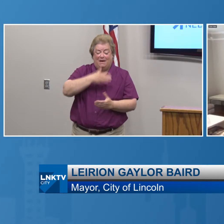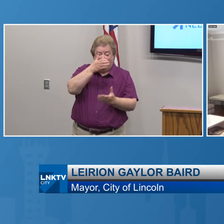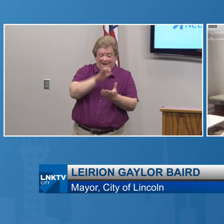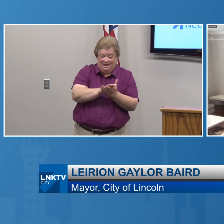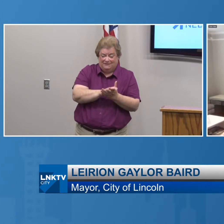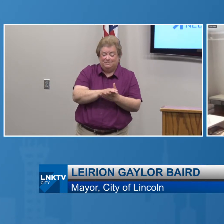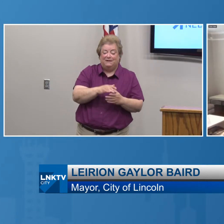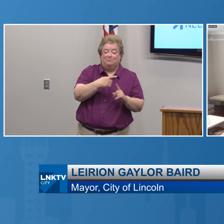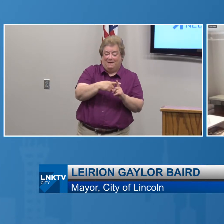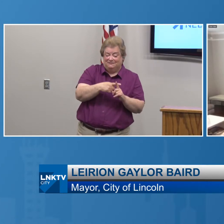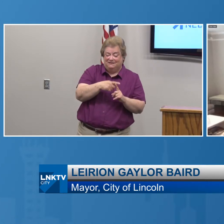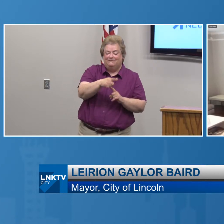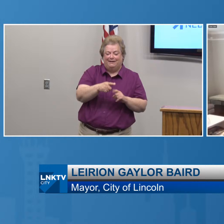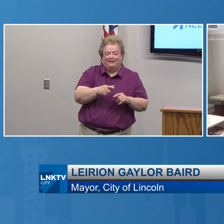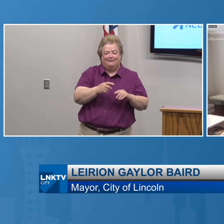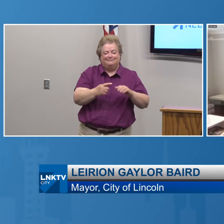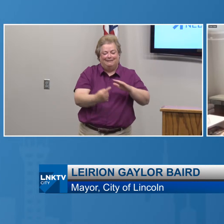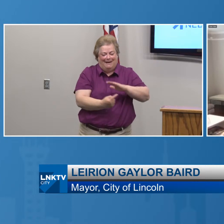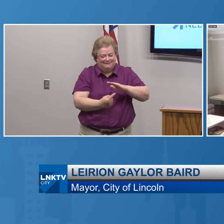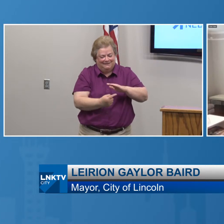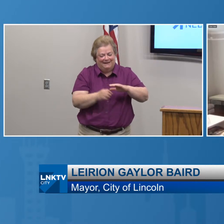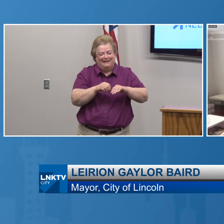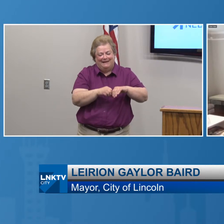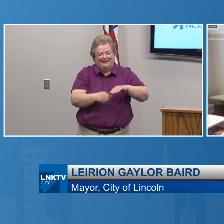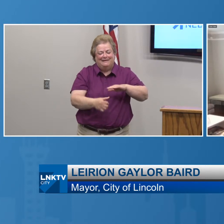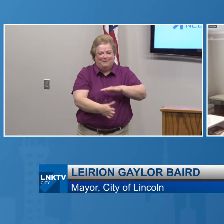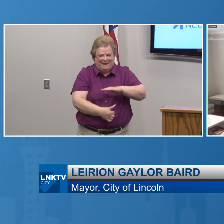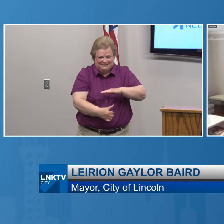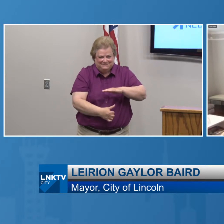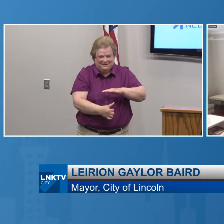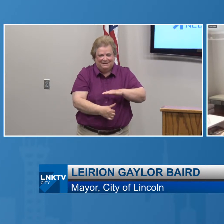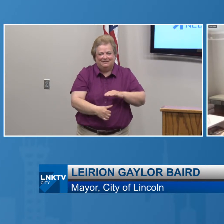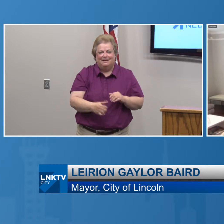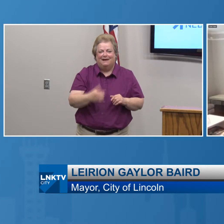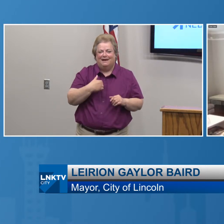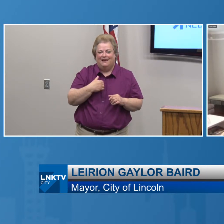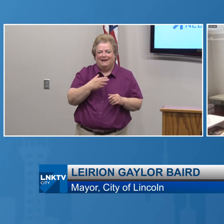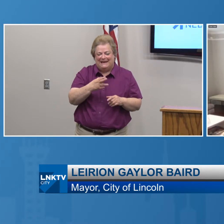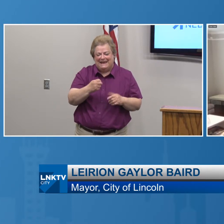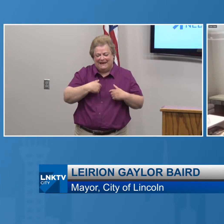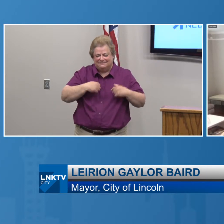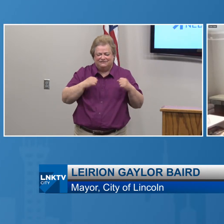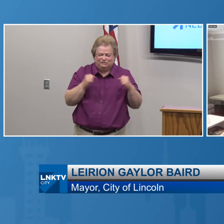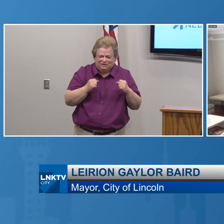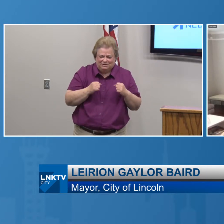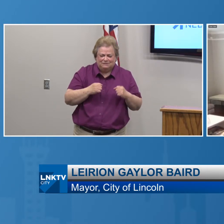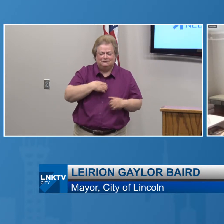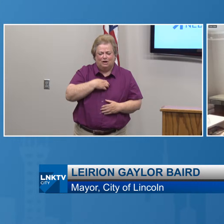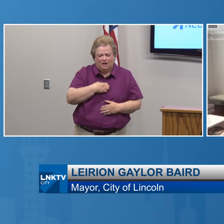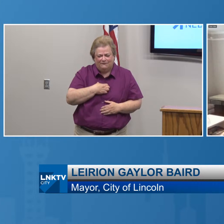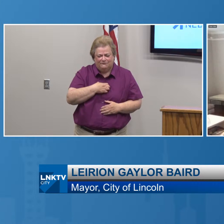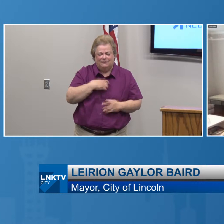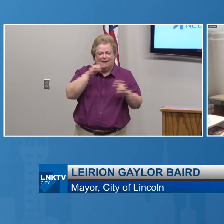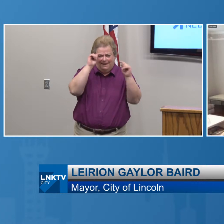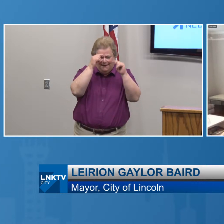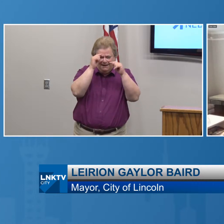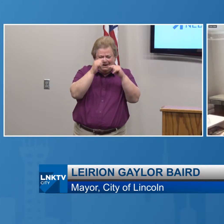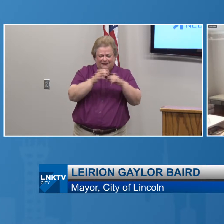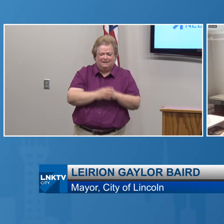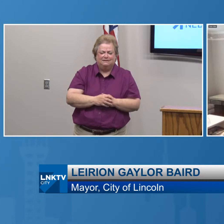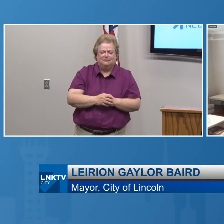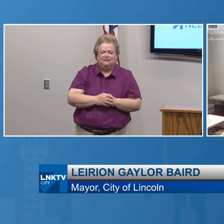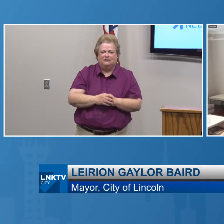in our basement, dealing with several typical recognizable symptoms like chills, a cough, and headache. No